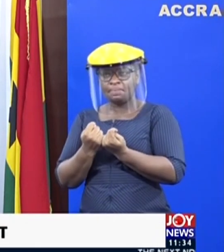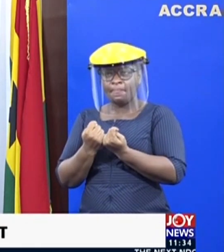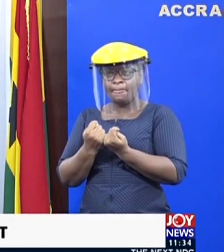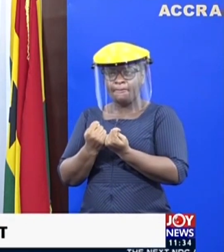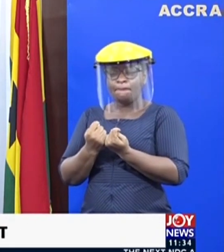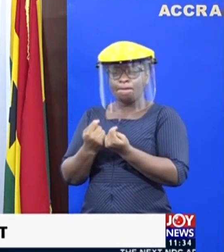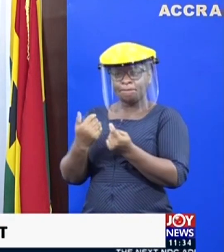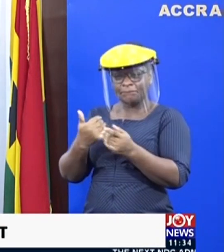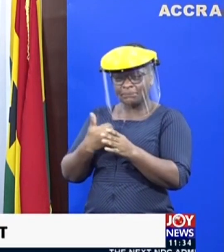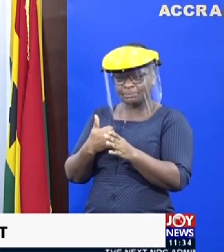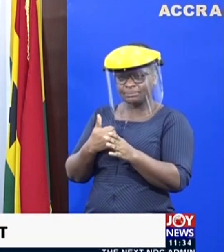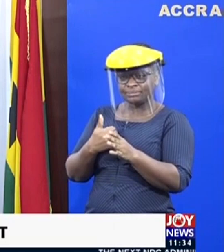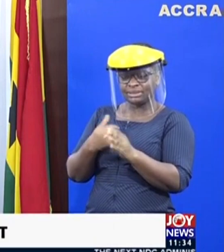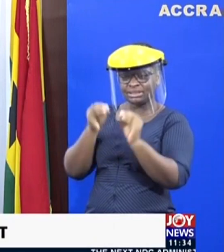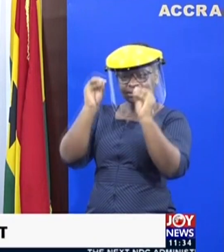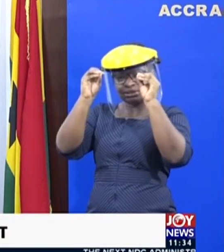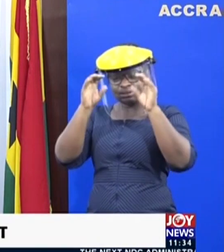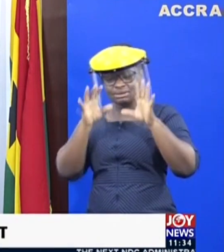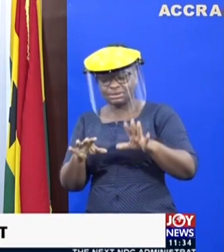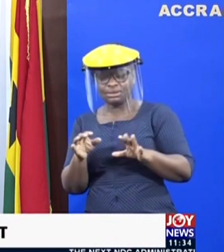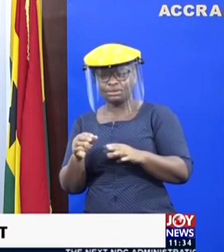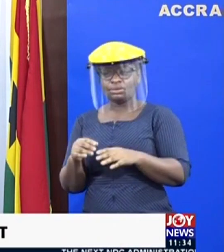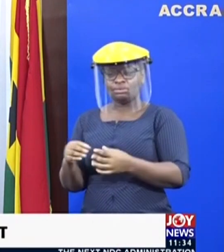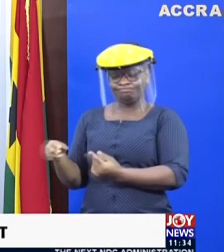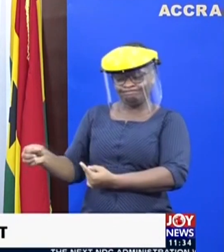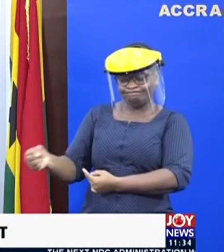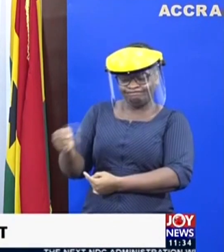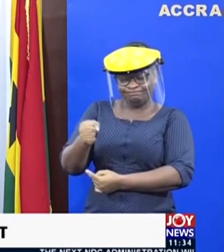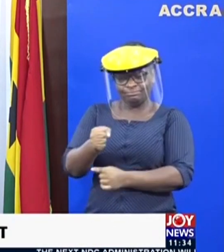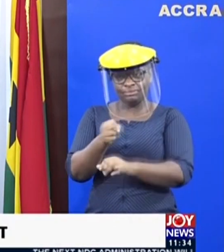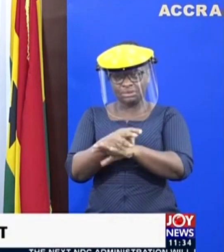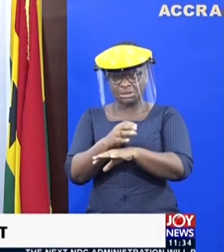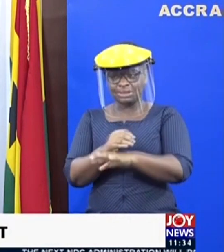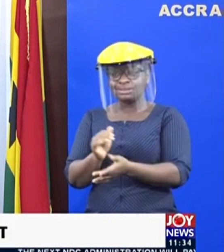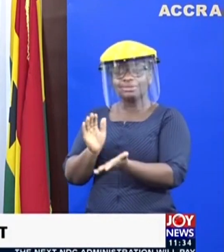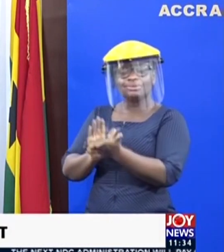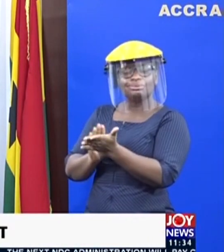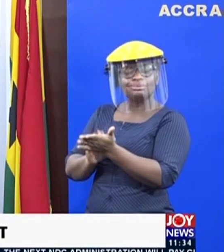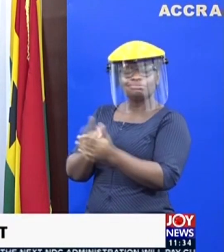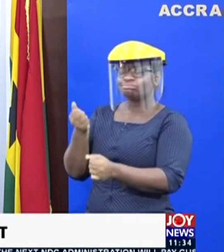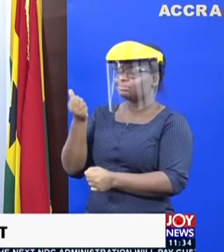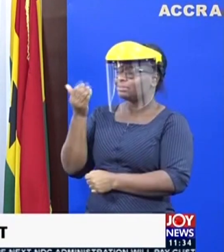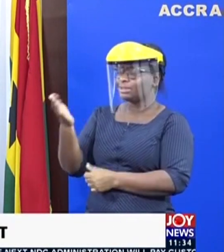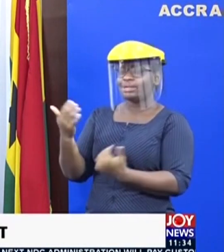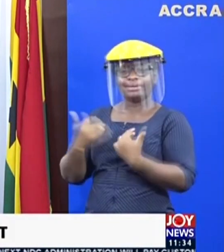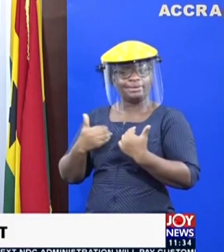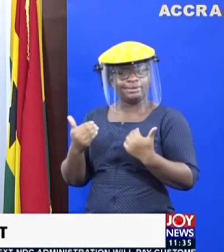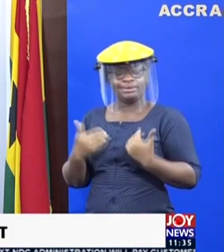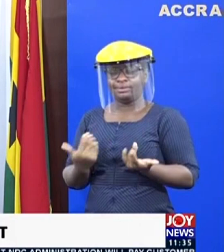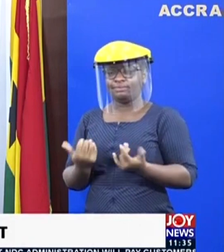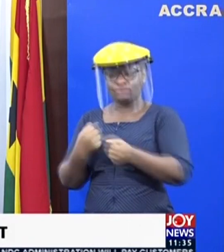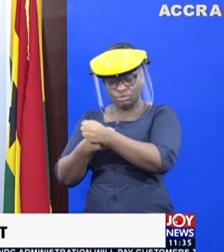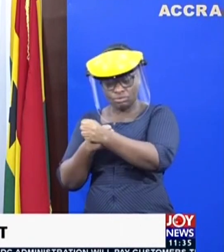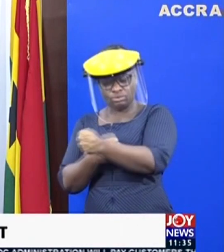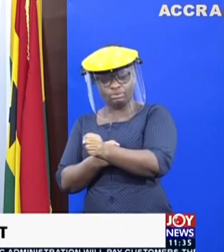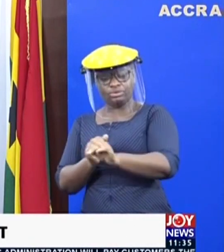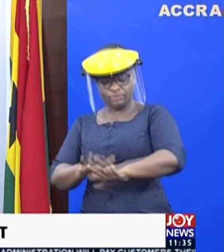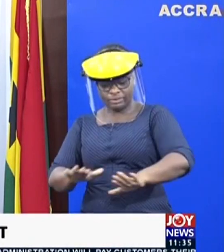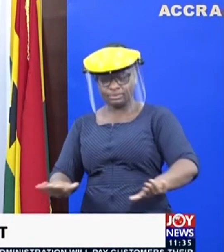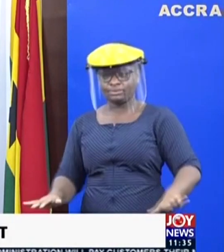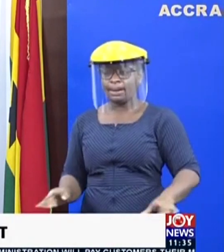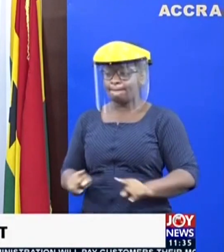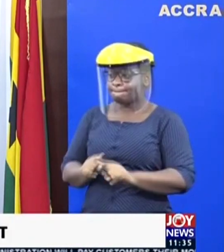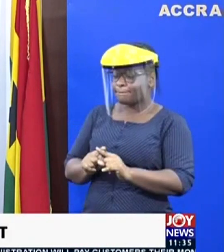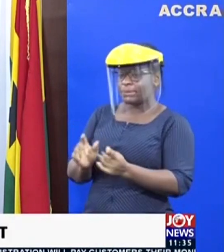they have a teacher who is responsible for counseling. So I think the schools are even already equipped with providing such support for people. But